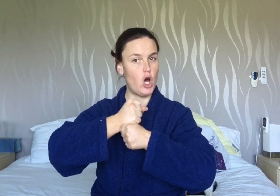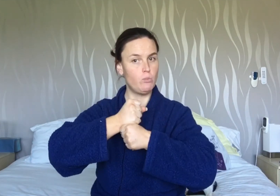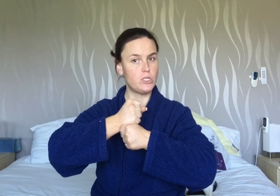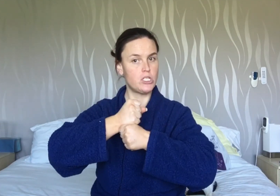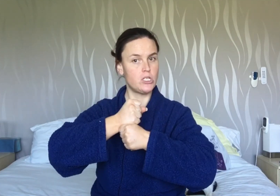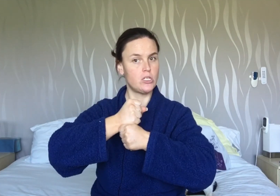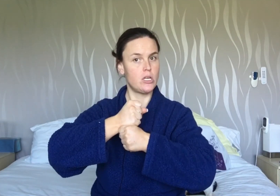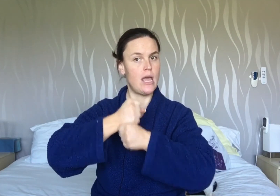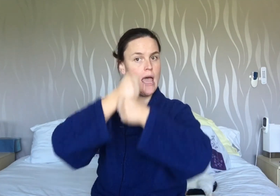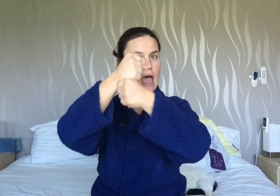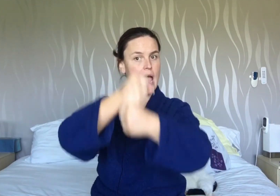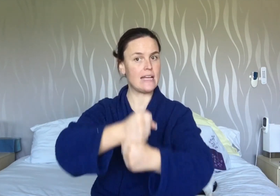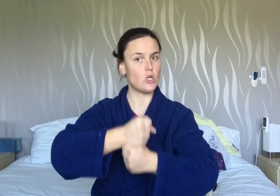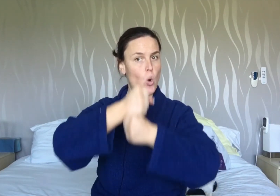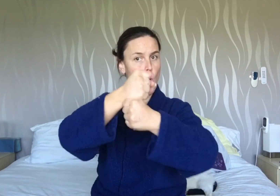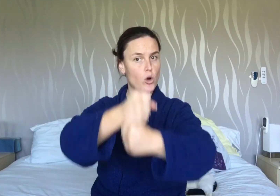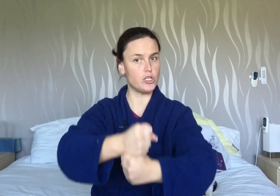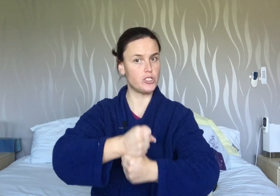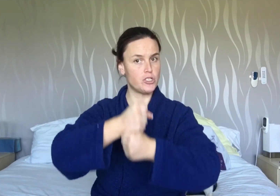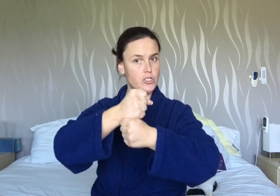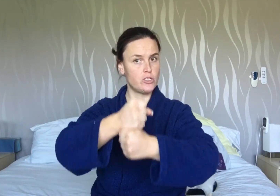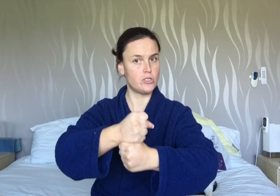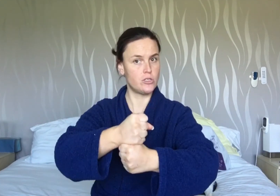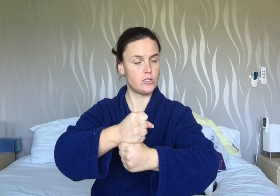adopt and horse.